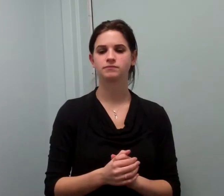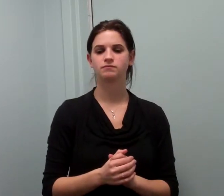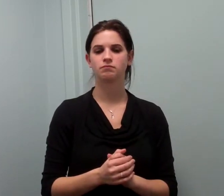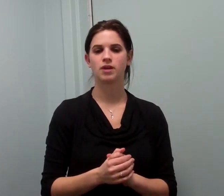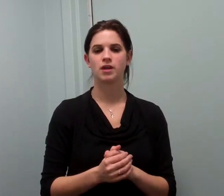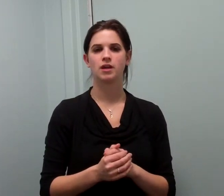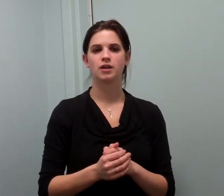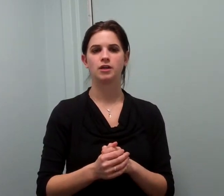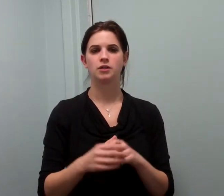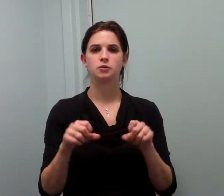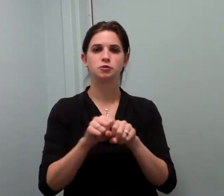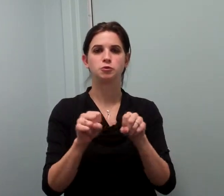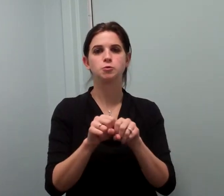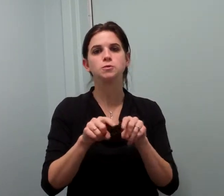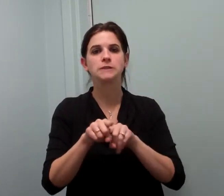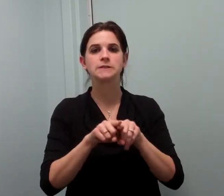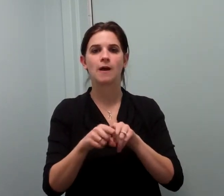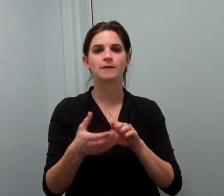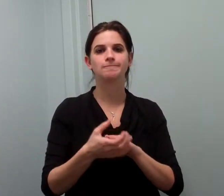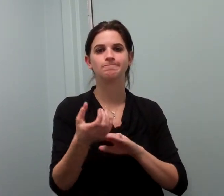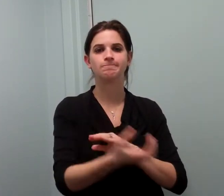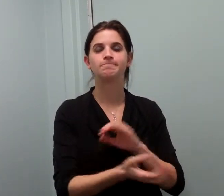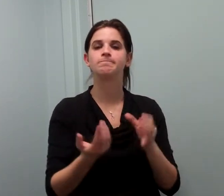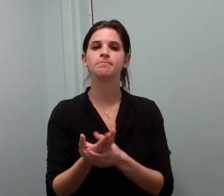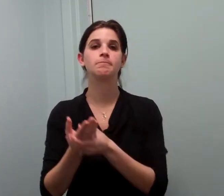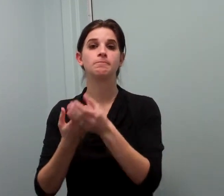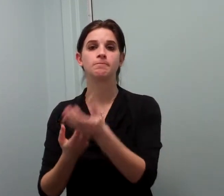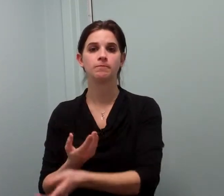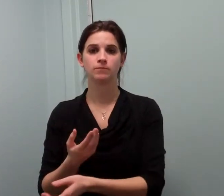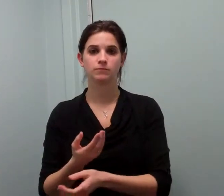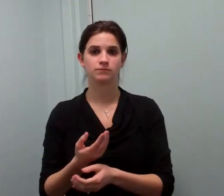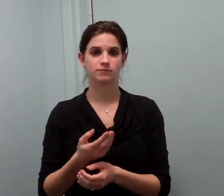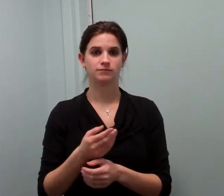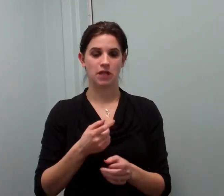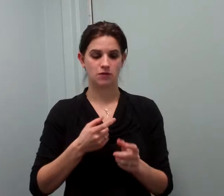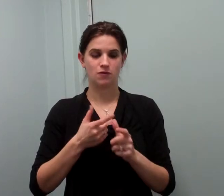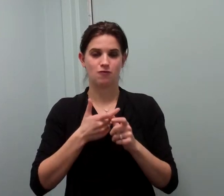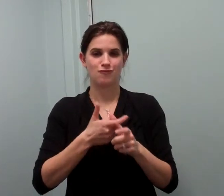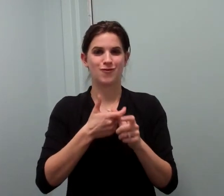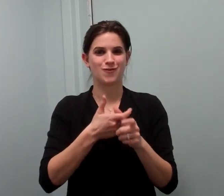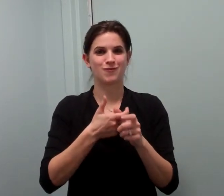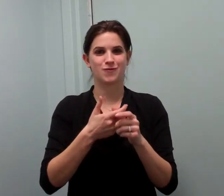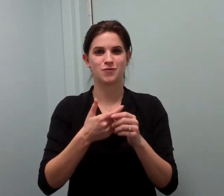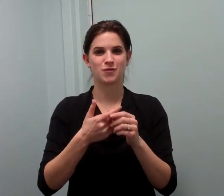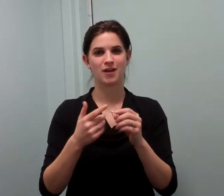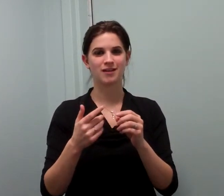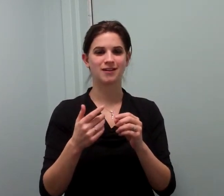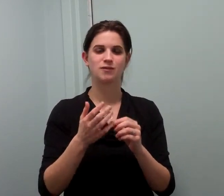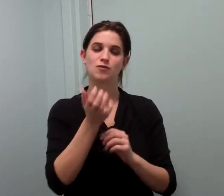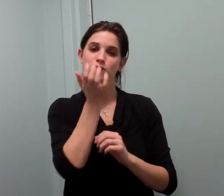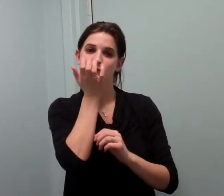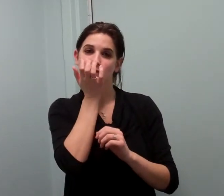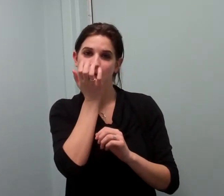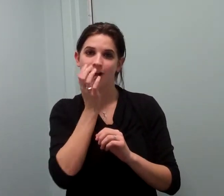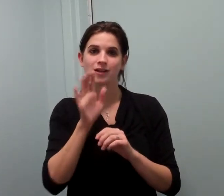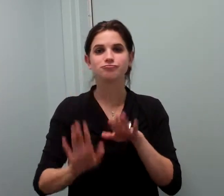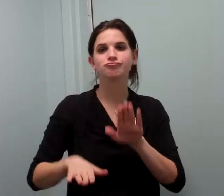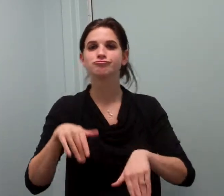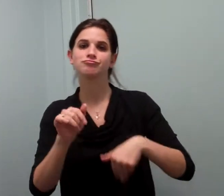go running barefoot through the grass in the morning, your feet might get wet. That's from dew or water that was